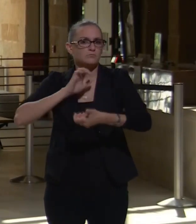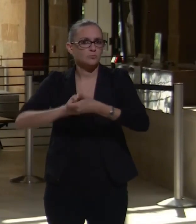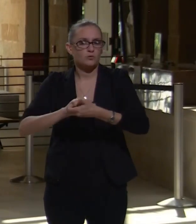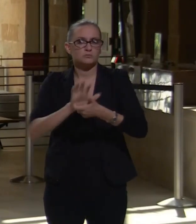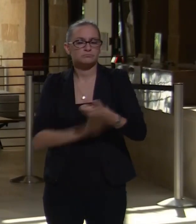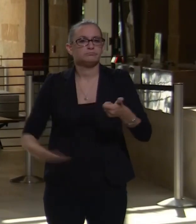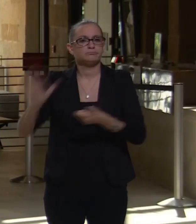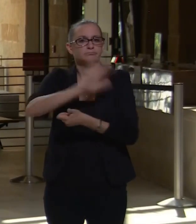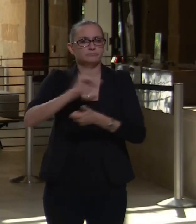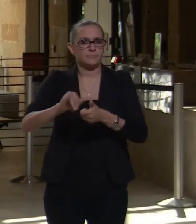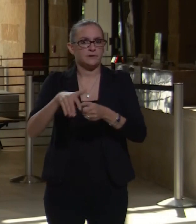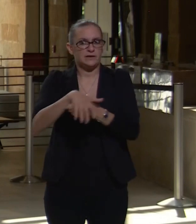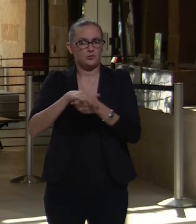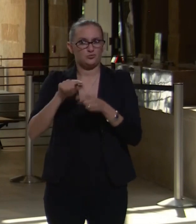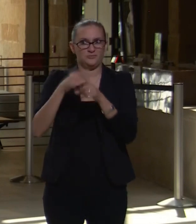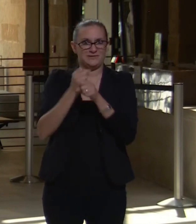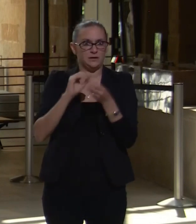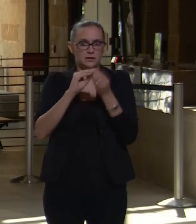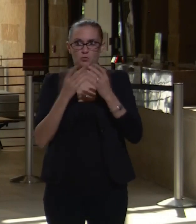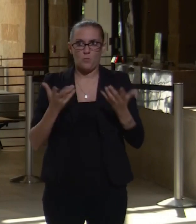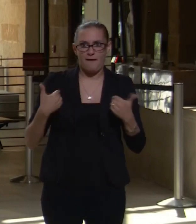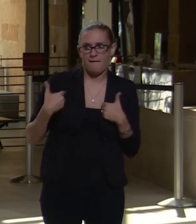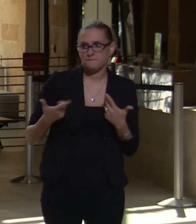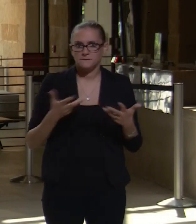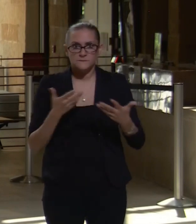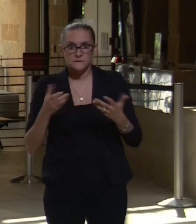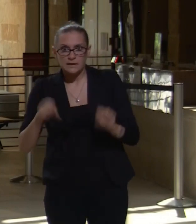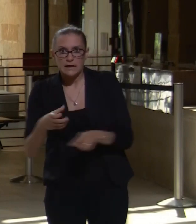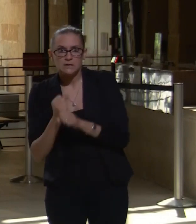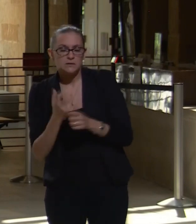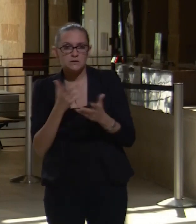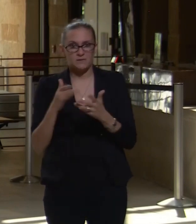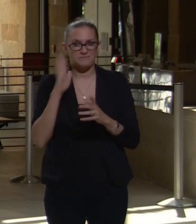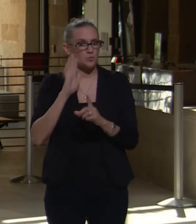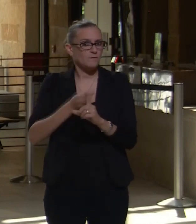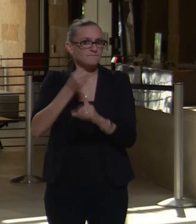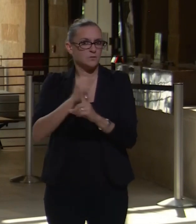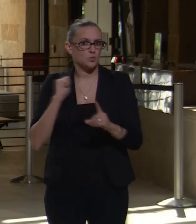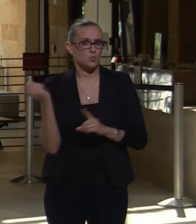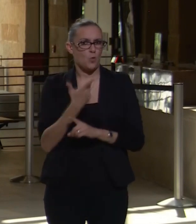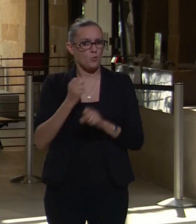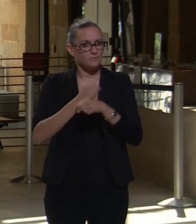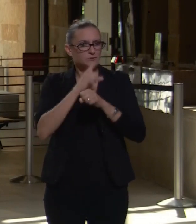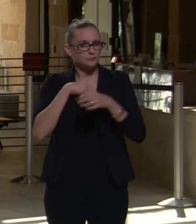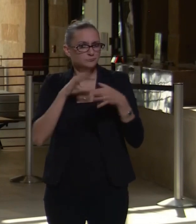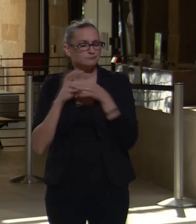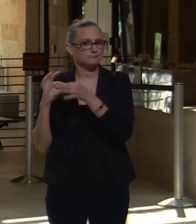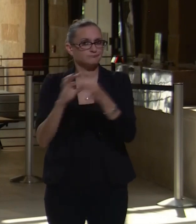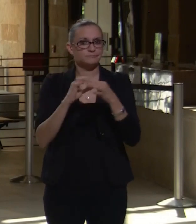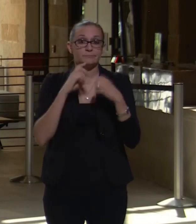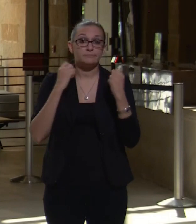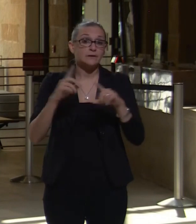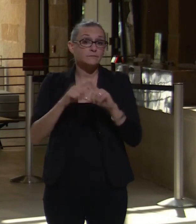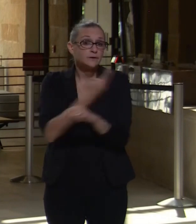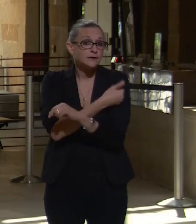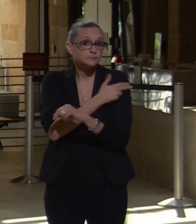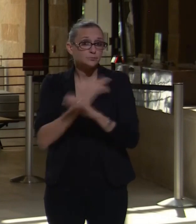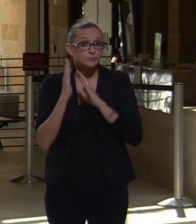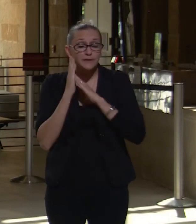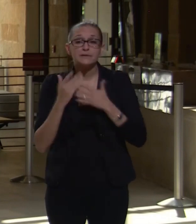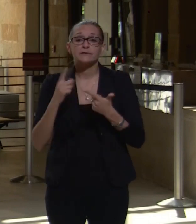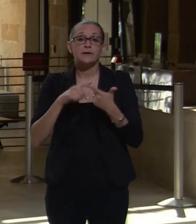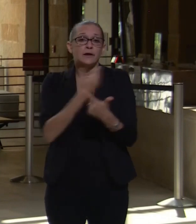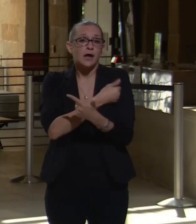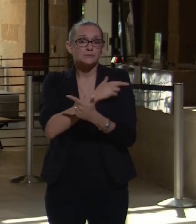region to get numbers, because this certainly affects all of us. So we really want to work as a unit. There's lots of different hospital beds.